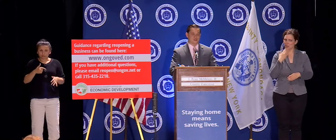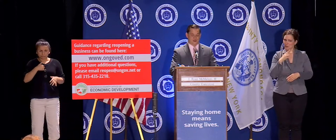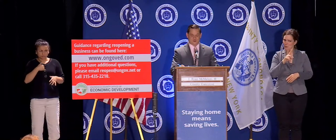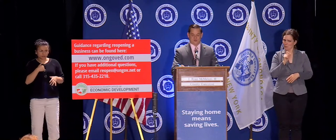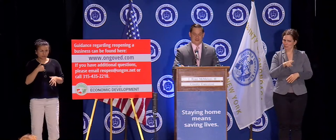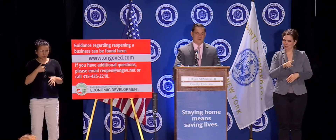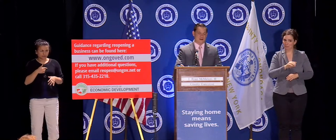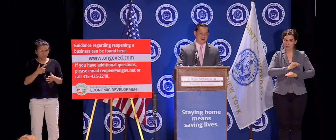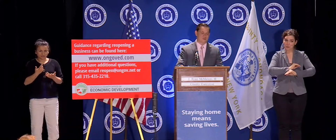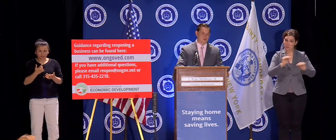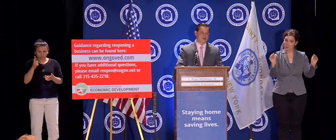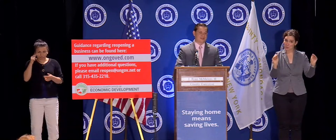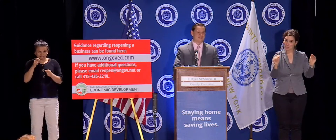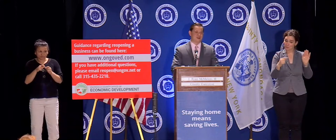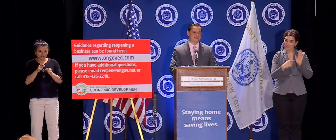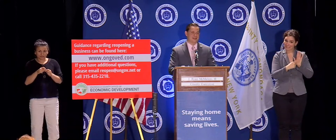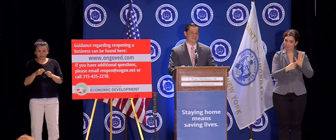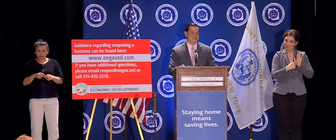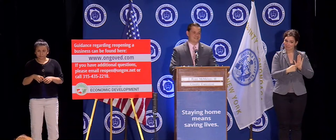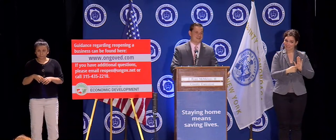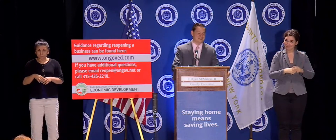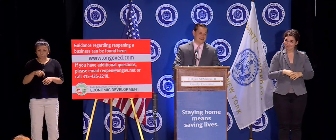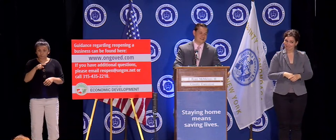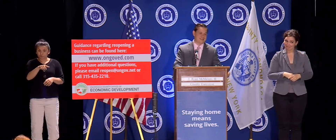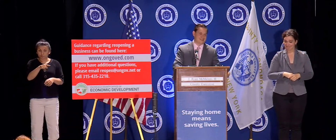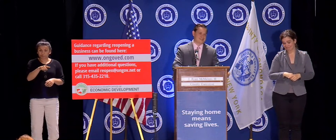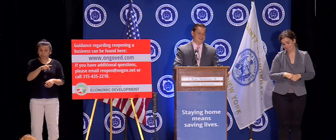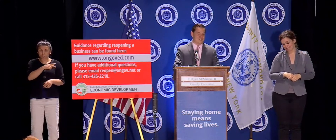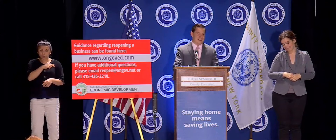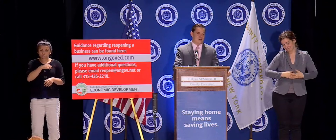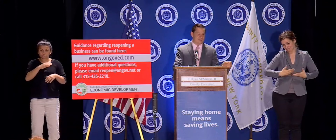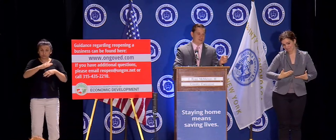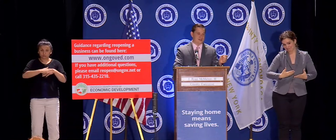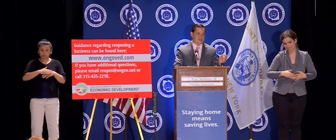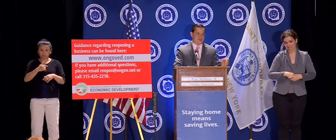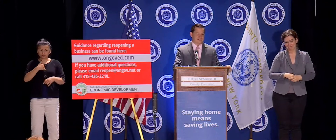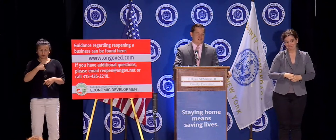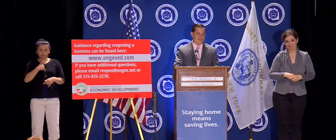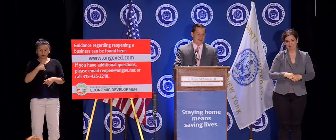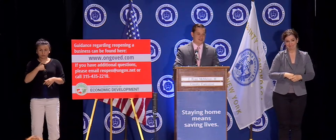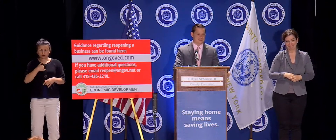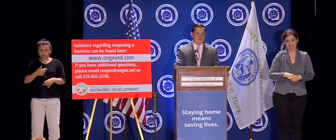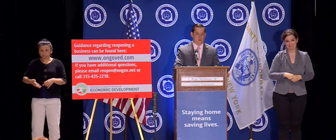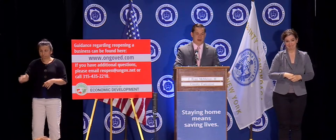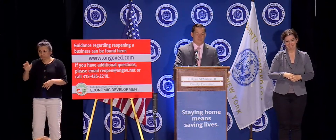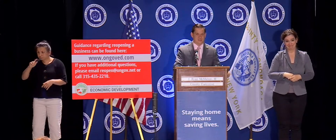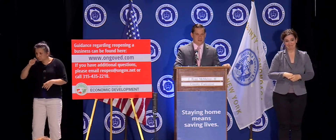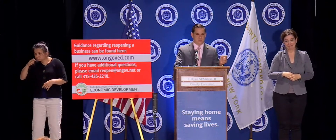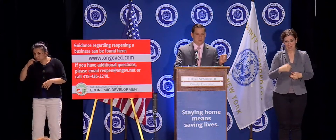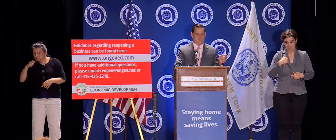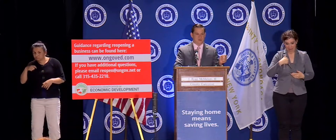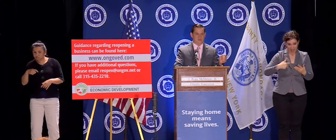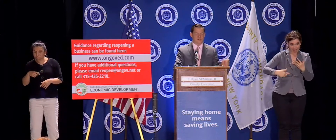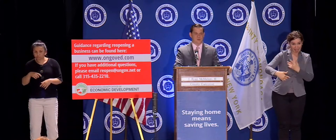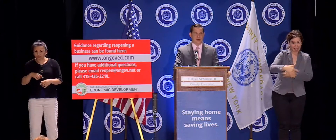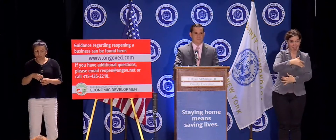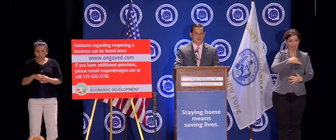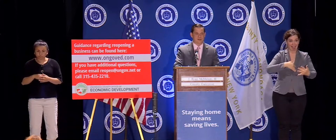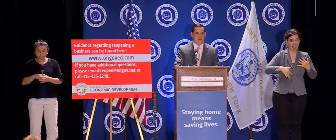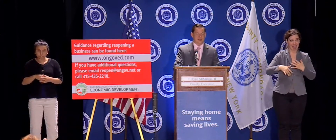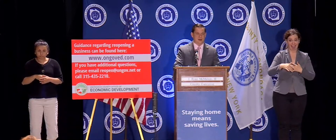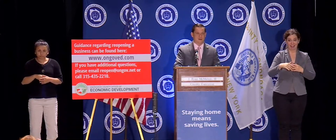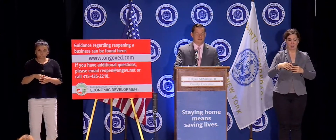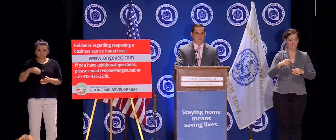positive was in touch with me, I would have to go get tested and stare down the test, the swab. I saw the governor with the